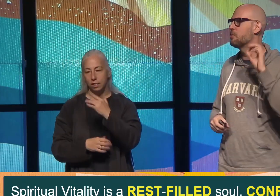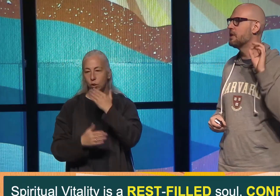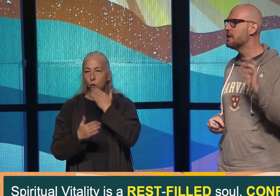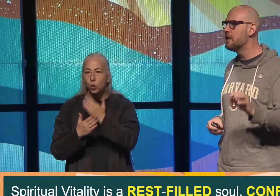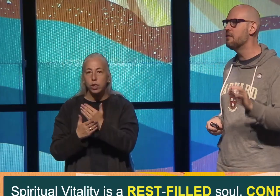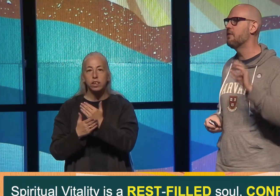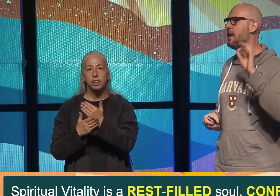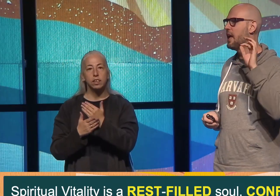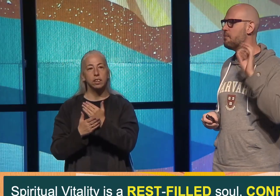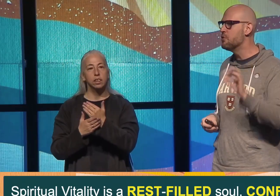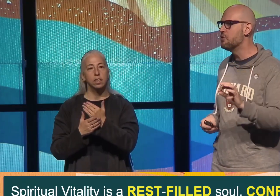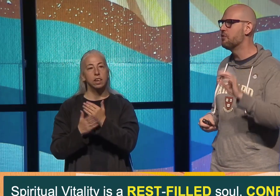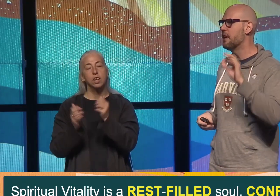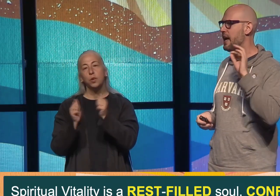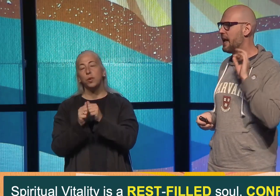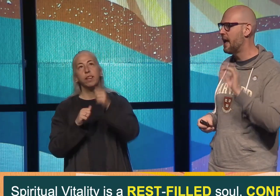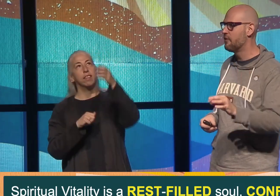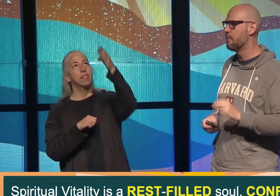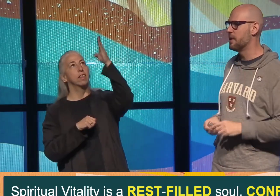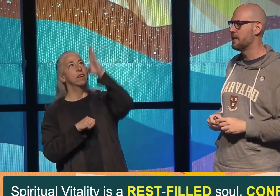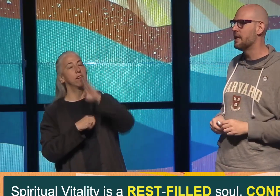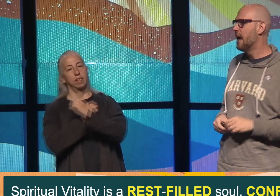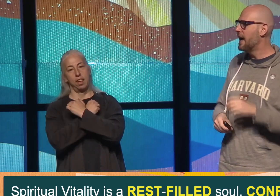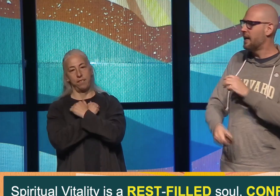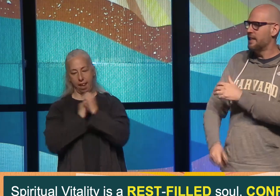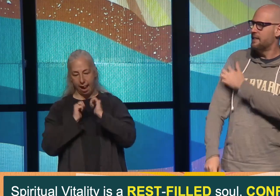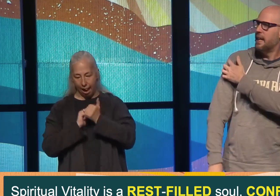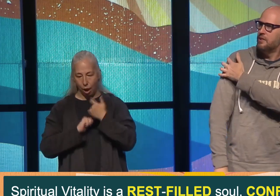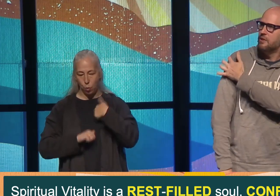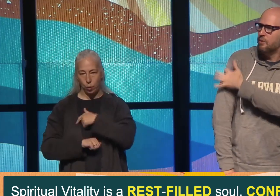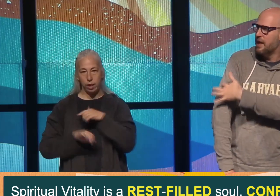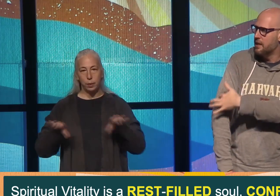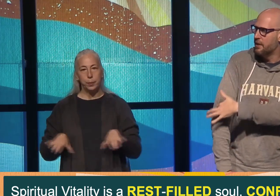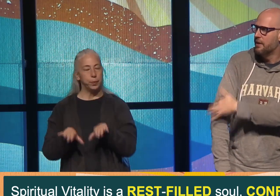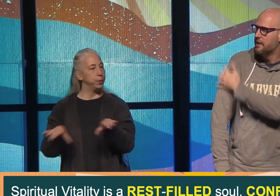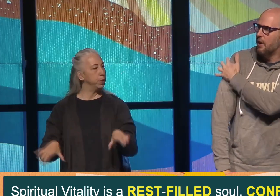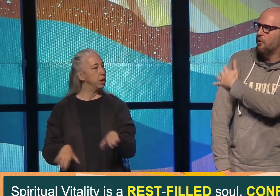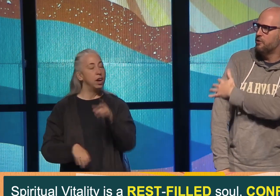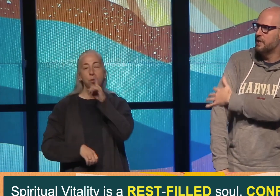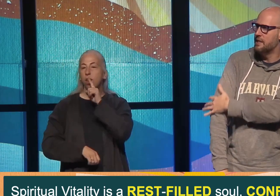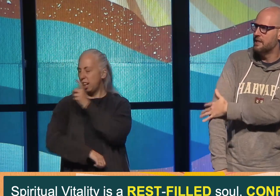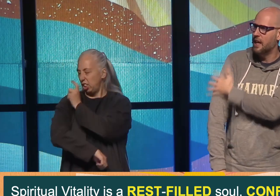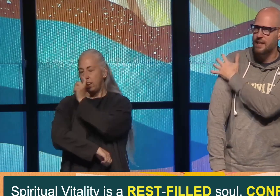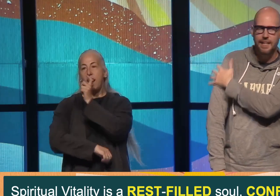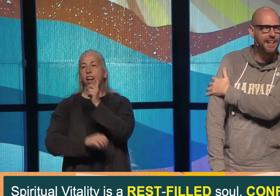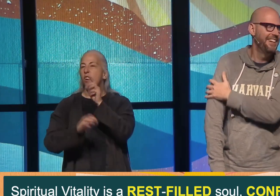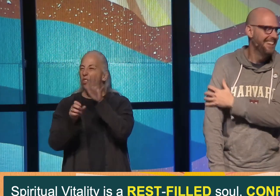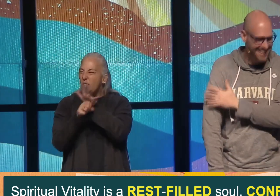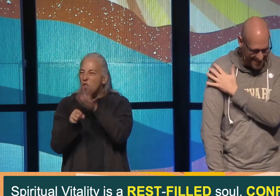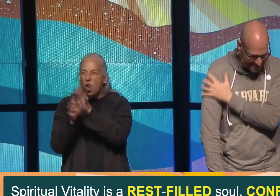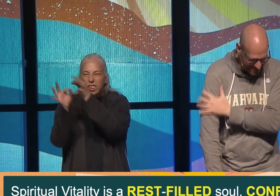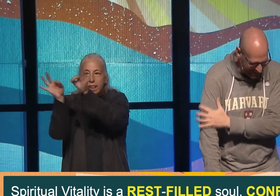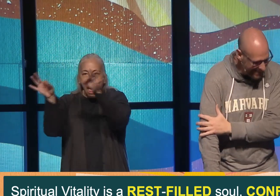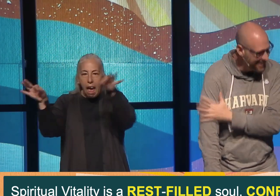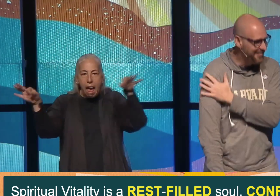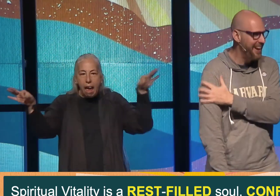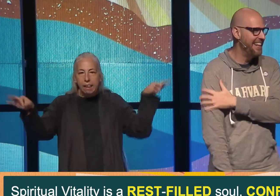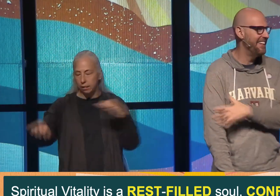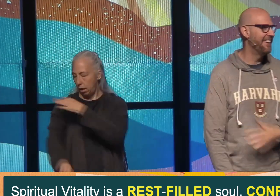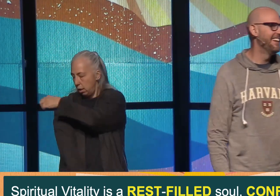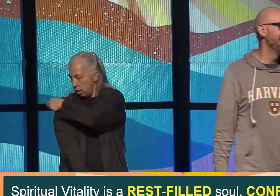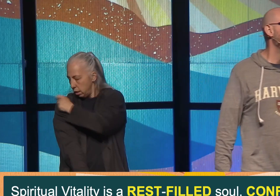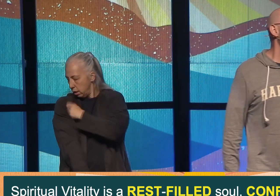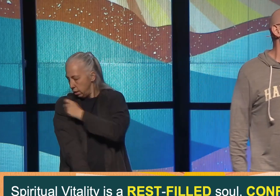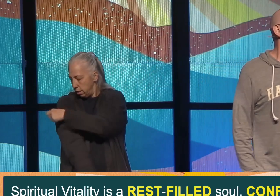divine in which we live and move and have our being. I got that tattooed right here, that whole sentence. I got it tattooed